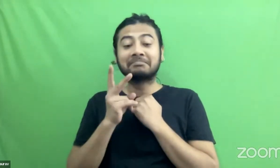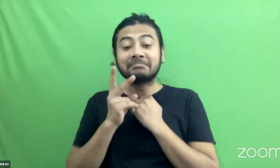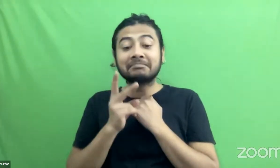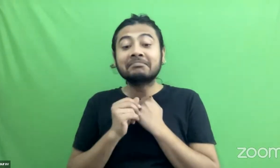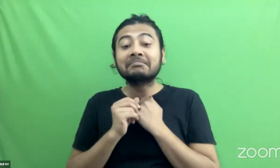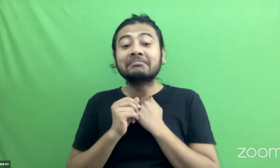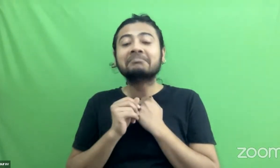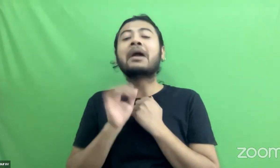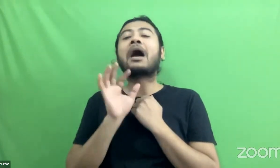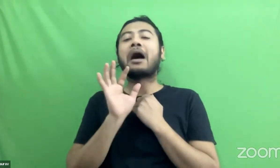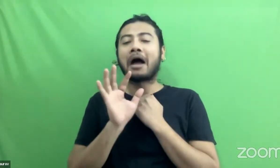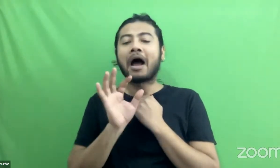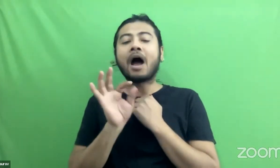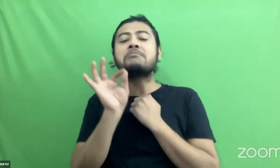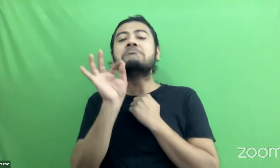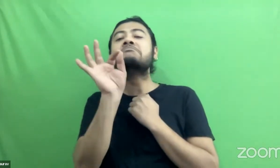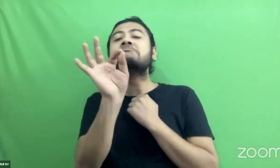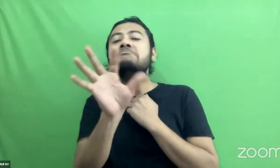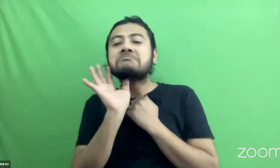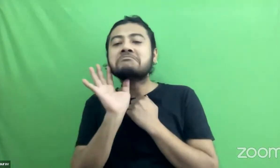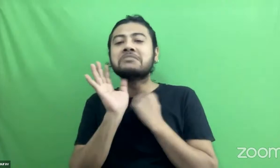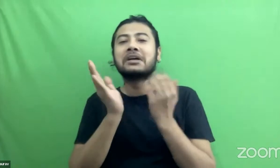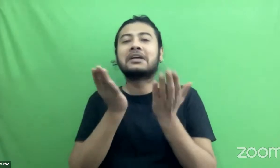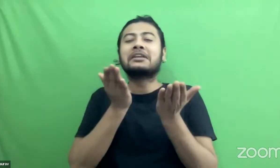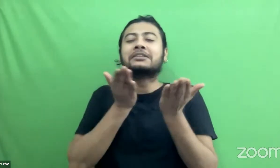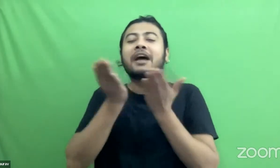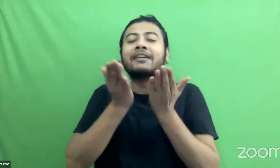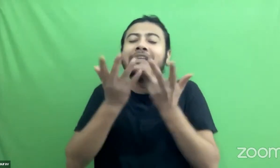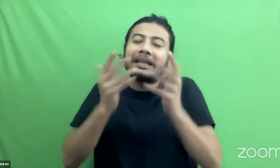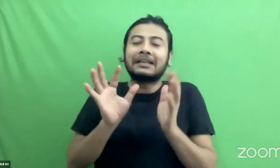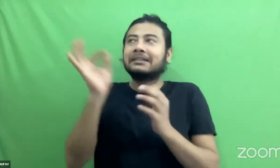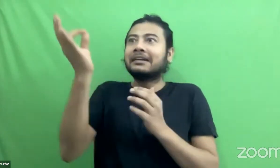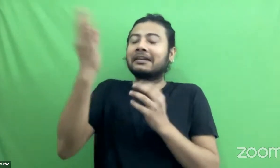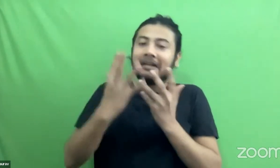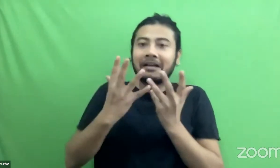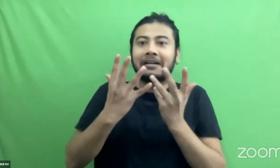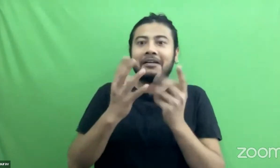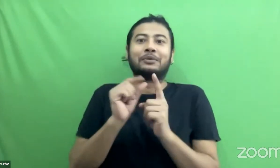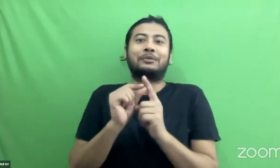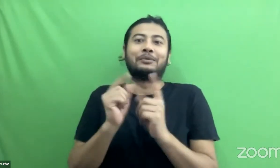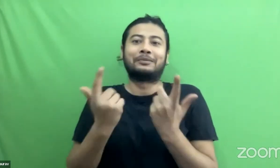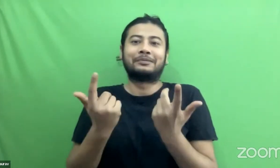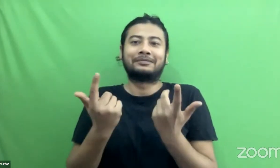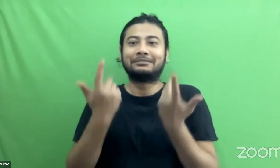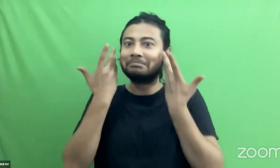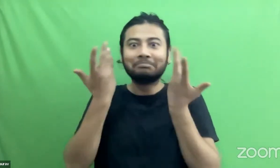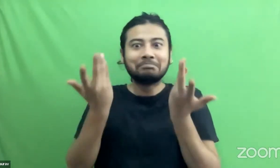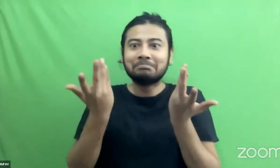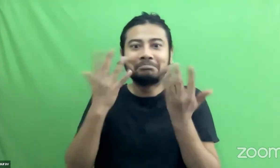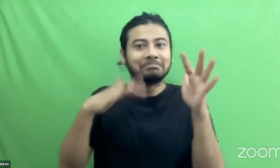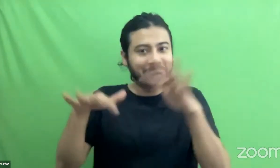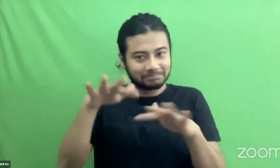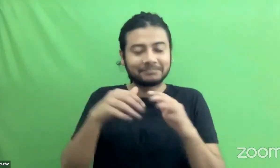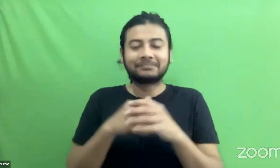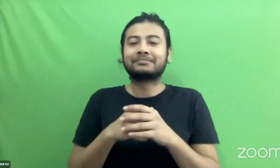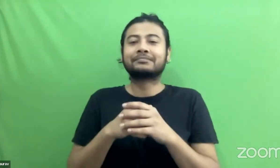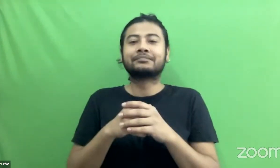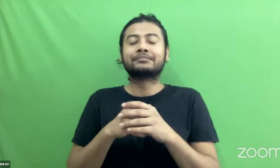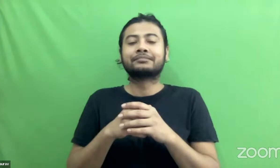Okay, so tomorrow, if all of you will want to go out and preach, like after 1 year, 2 years, maybe I'm not there, and